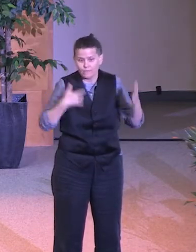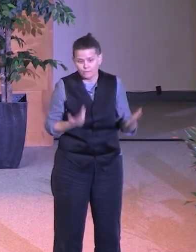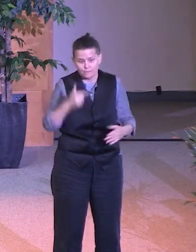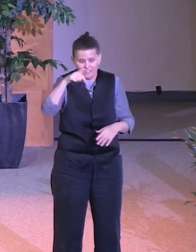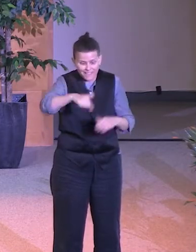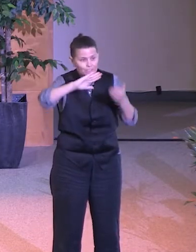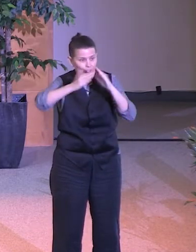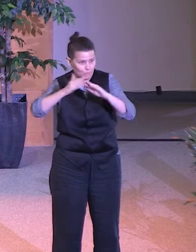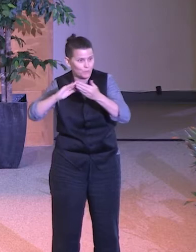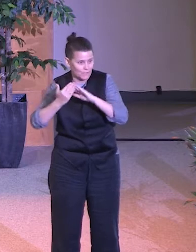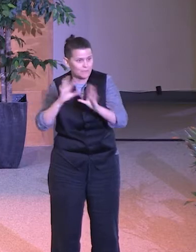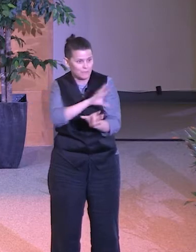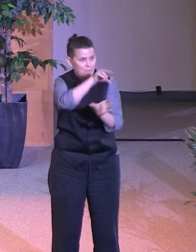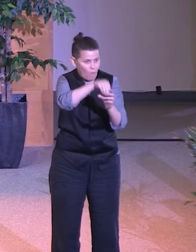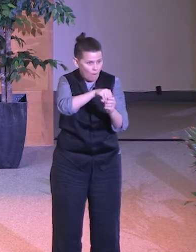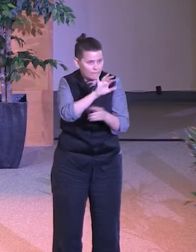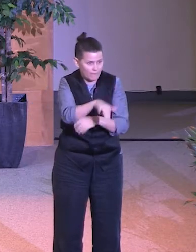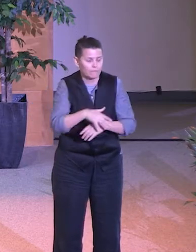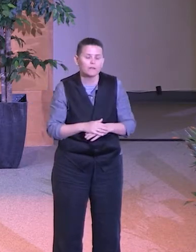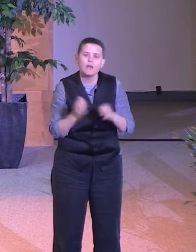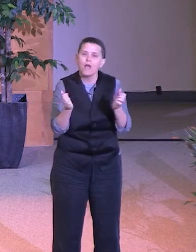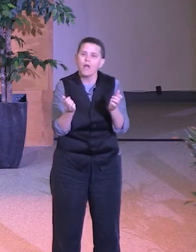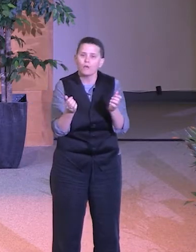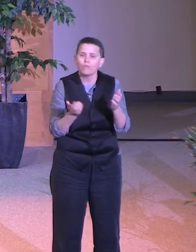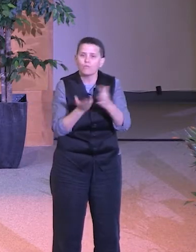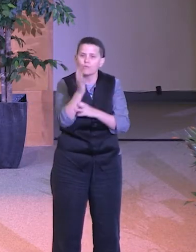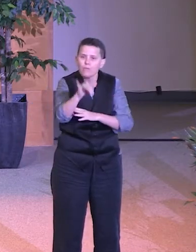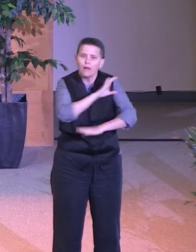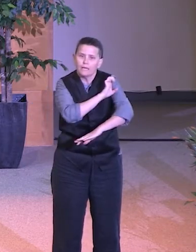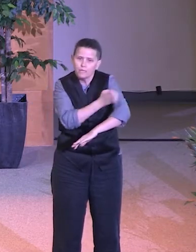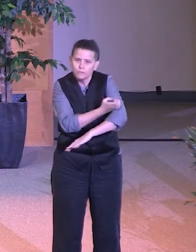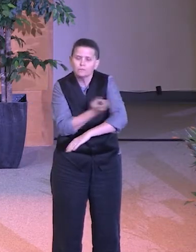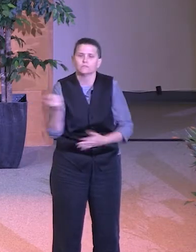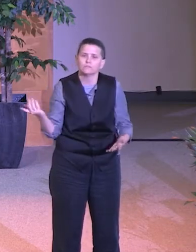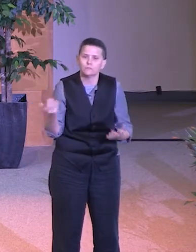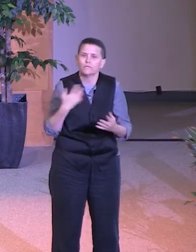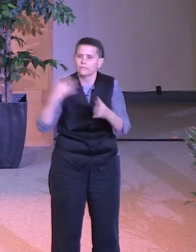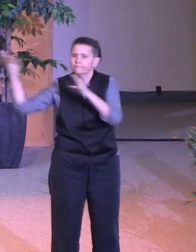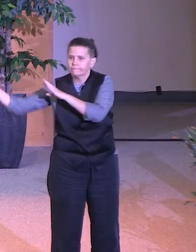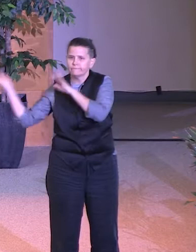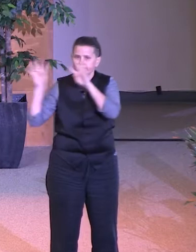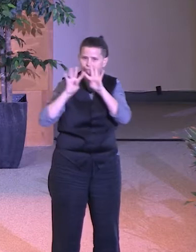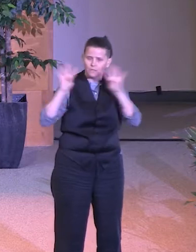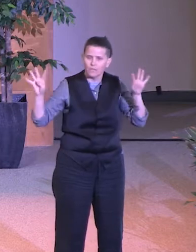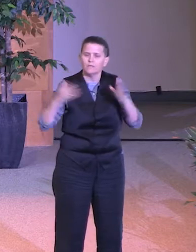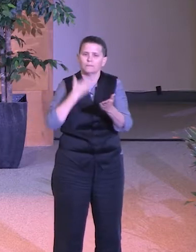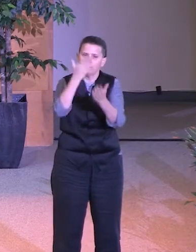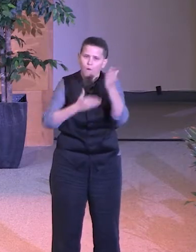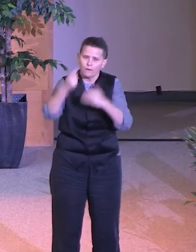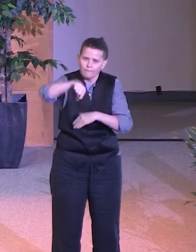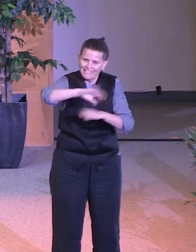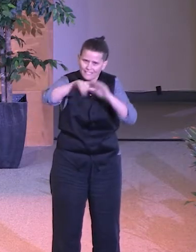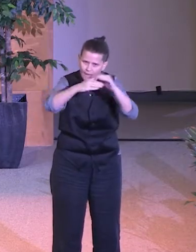community. And it's with that energy we get up here every Sunday morning to be a part of your heaven, this heaven that we've all created.